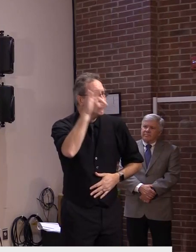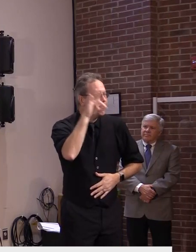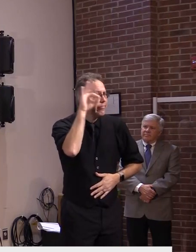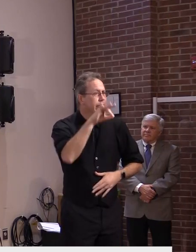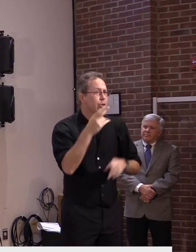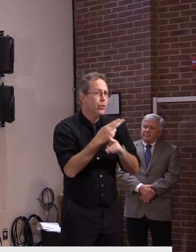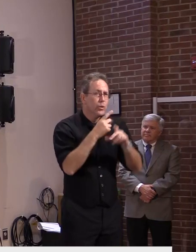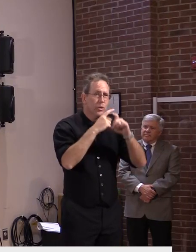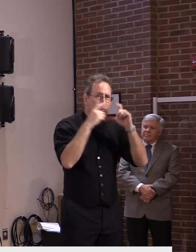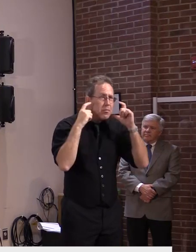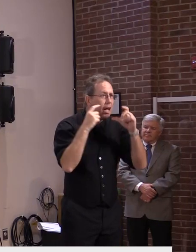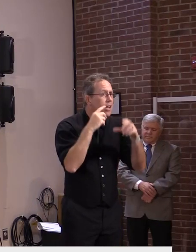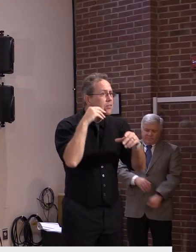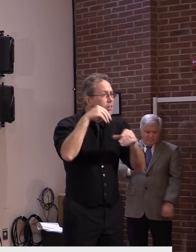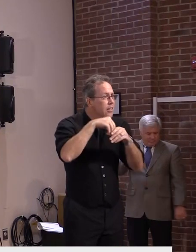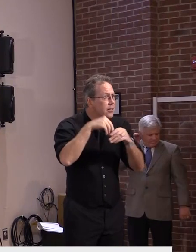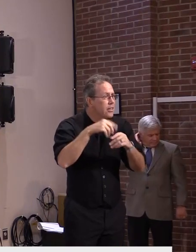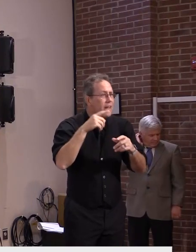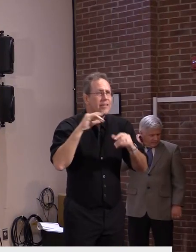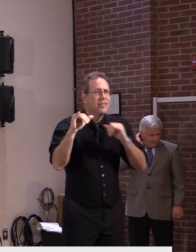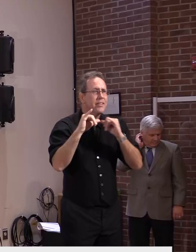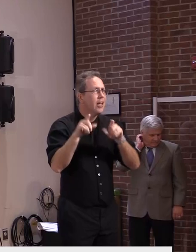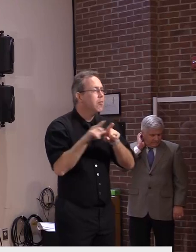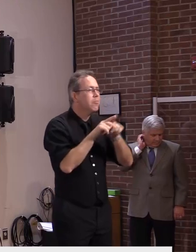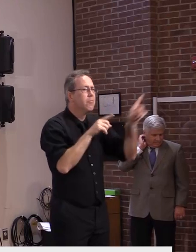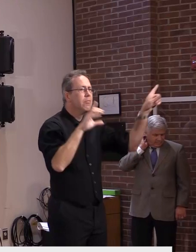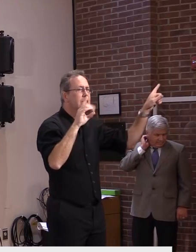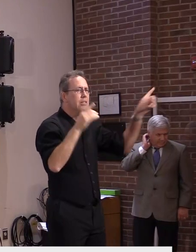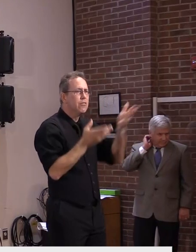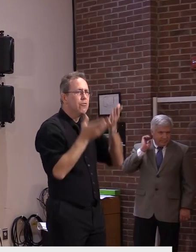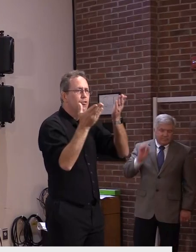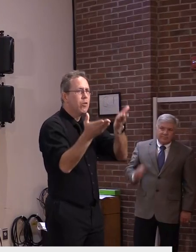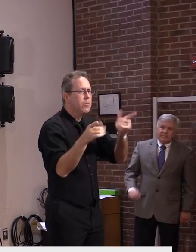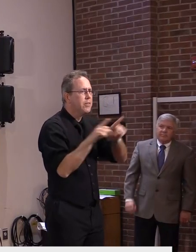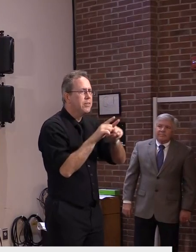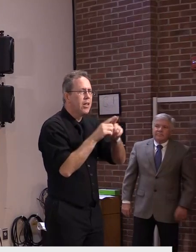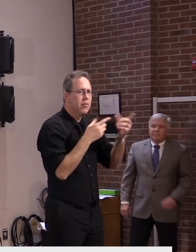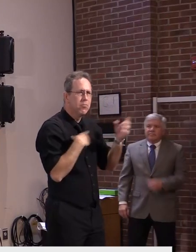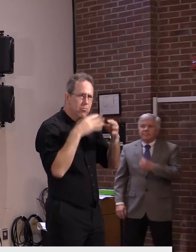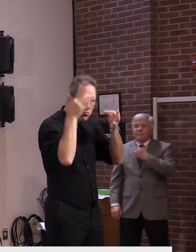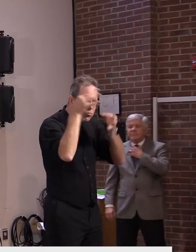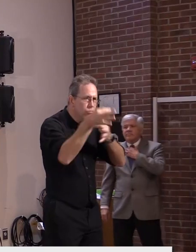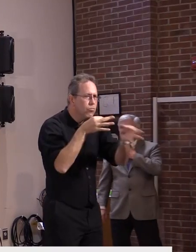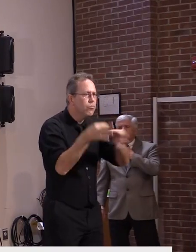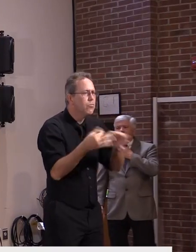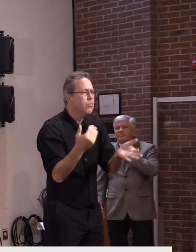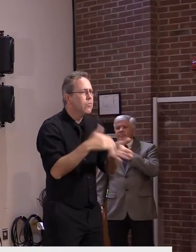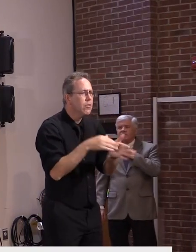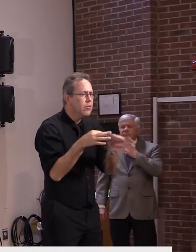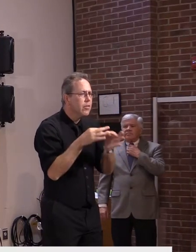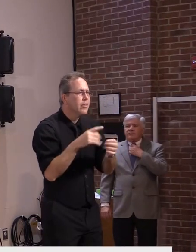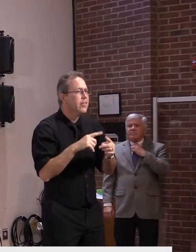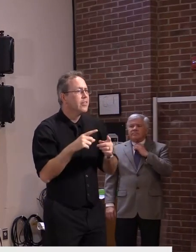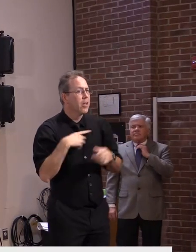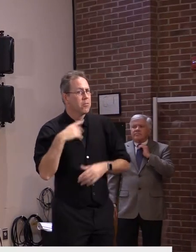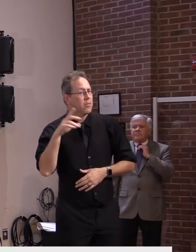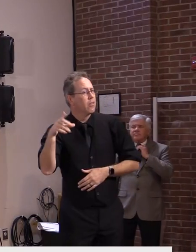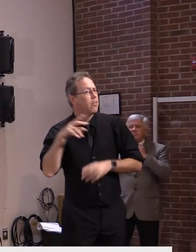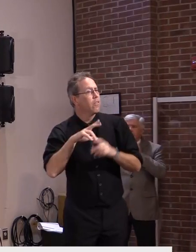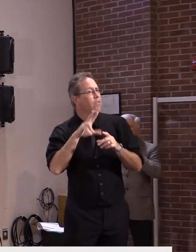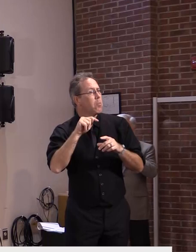the CDC. And when you go to our website for how to protect